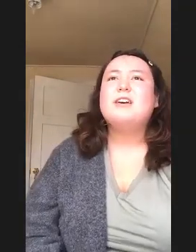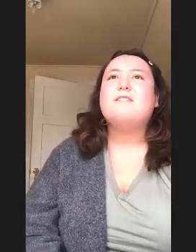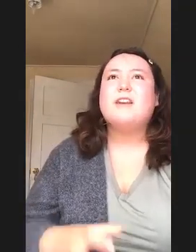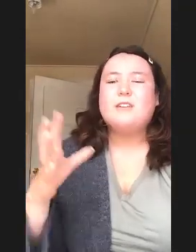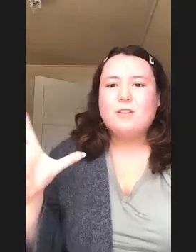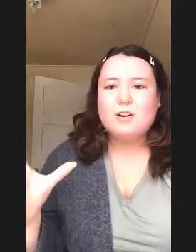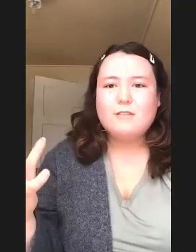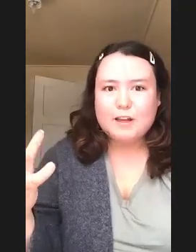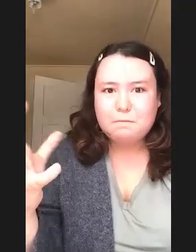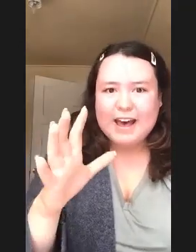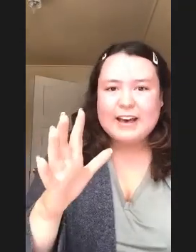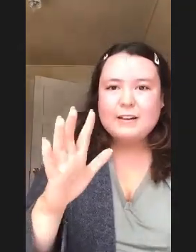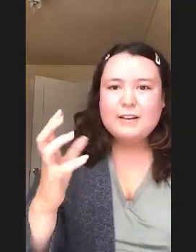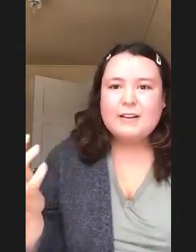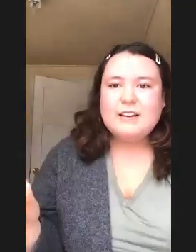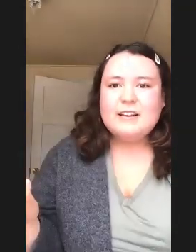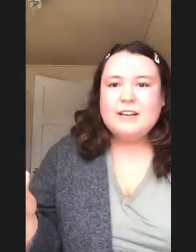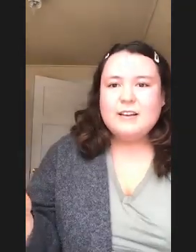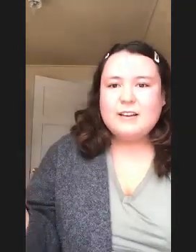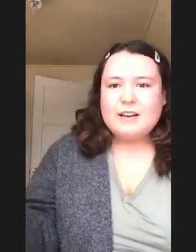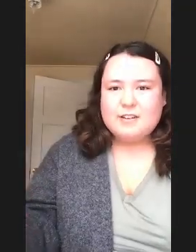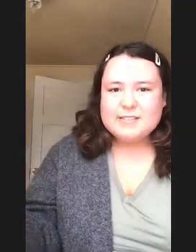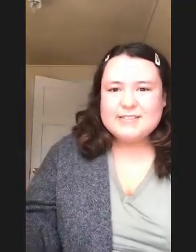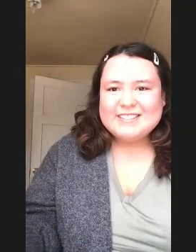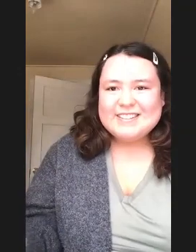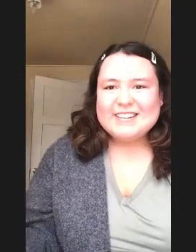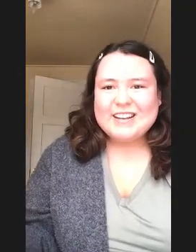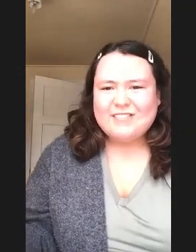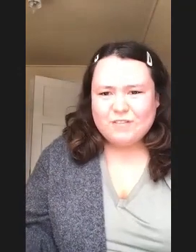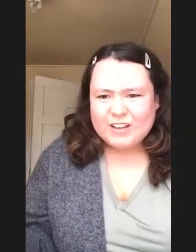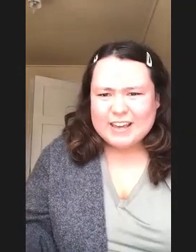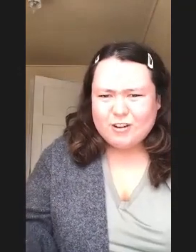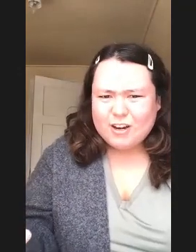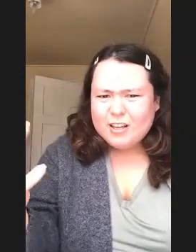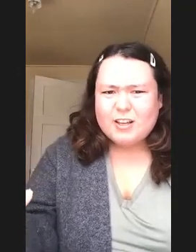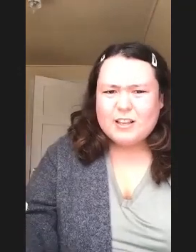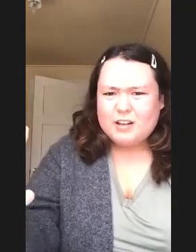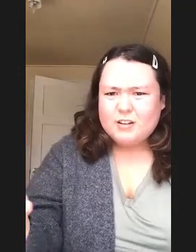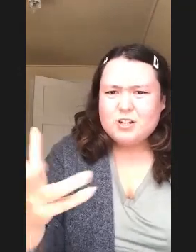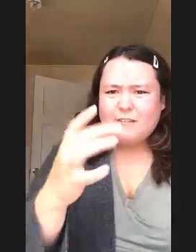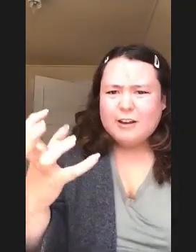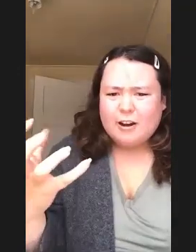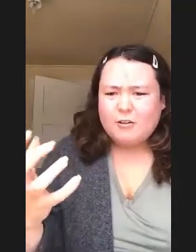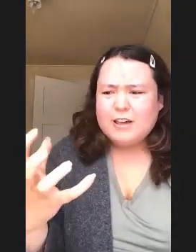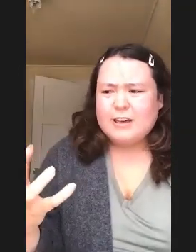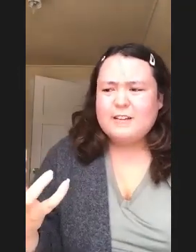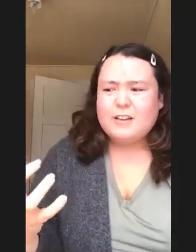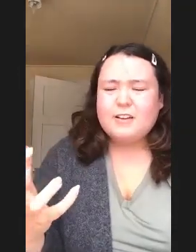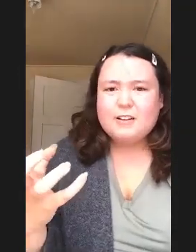if I didn't know the word for like mad, I would just kind of look angry and then try to figure out, okay, like